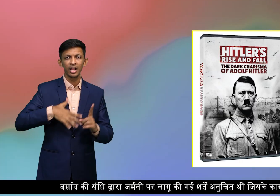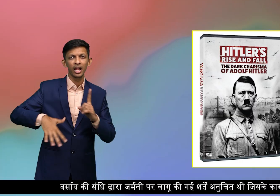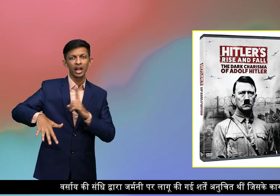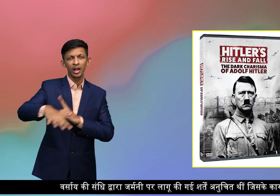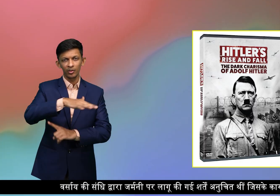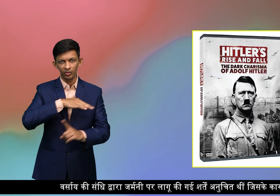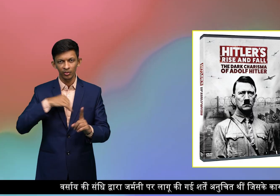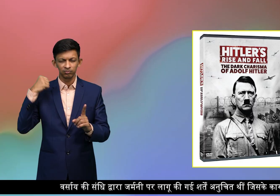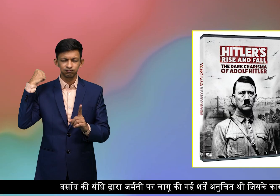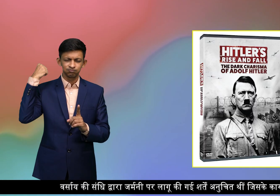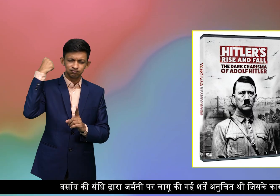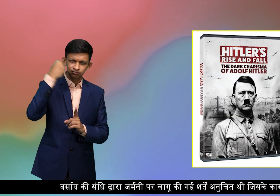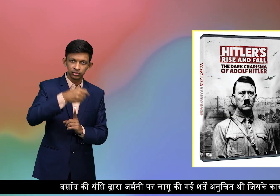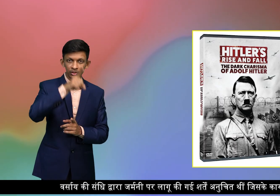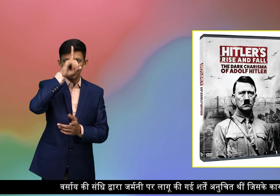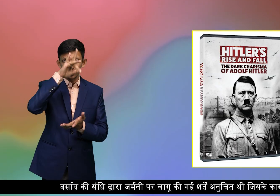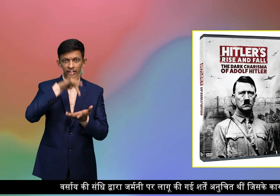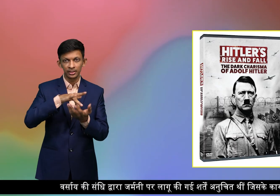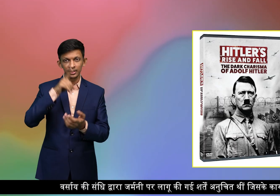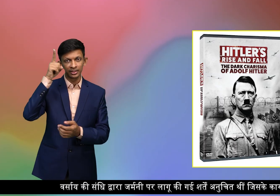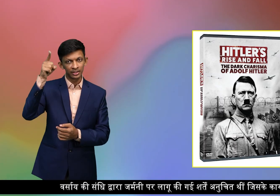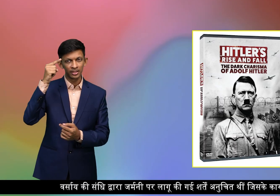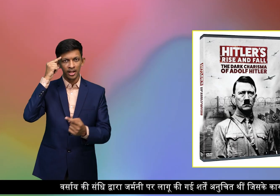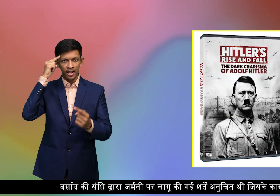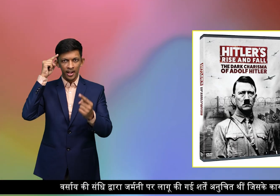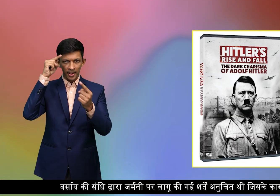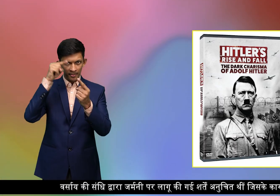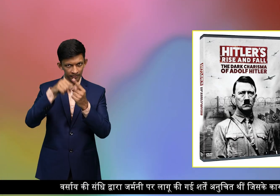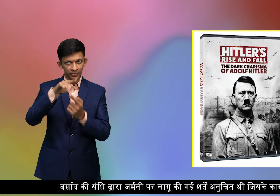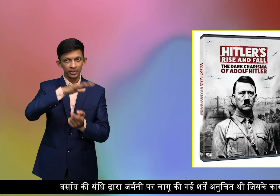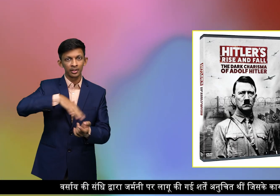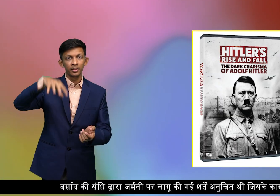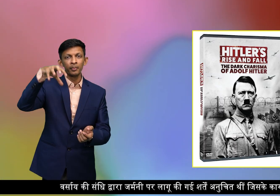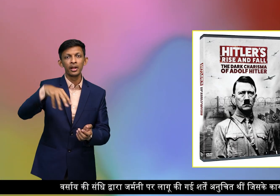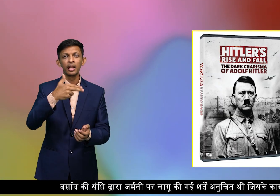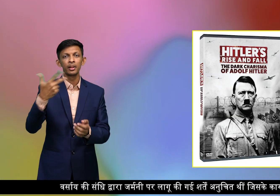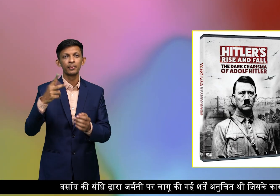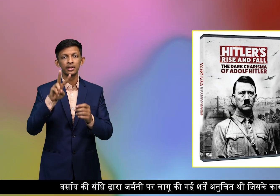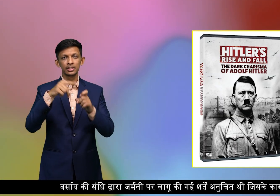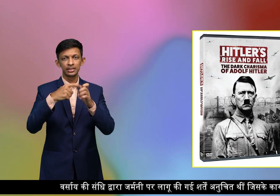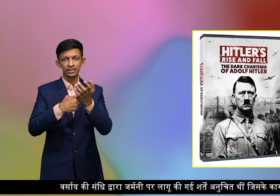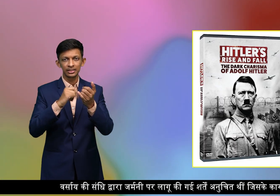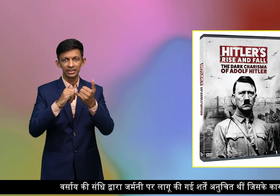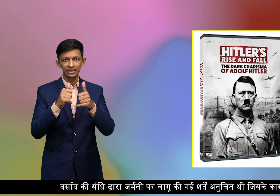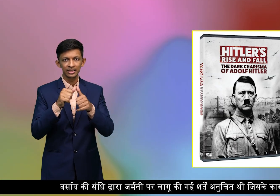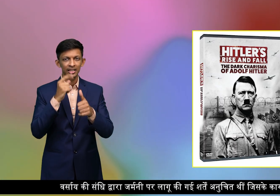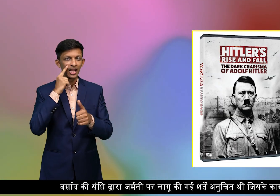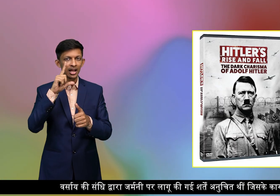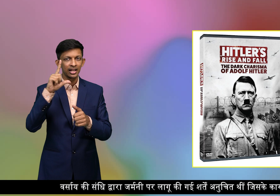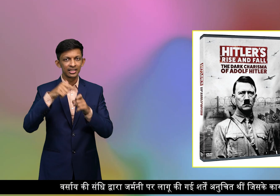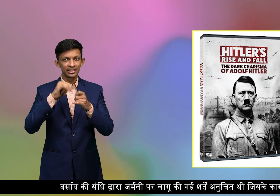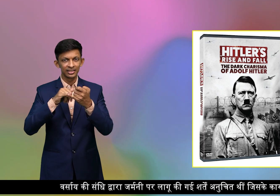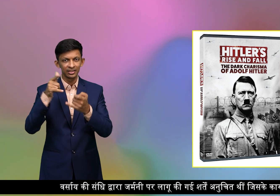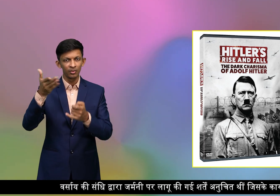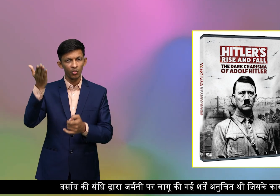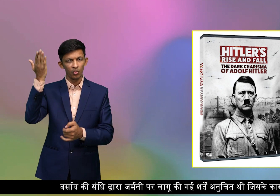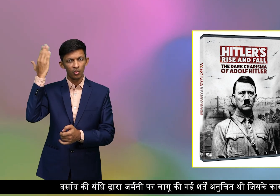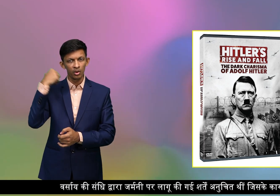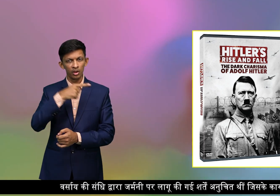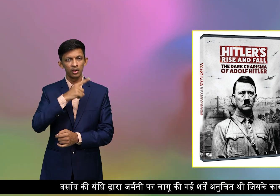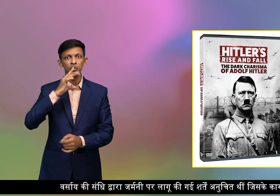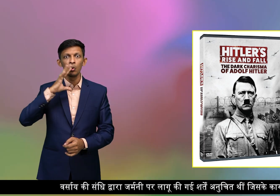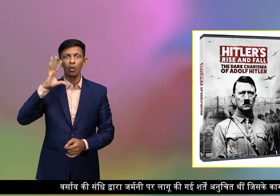The conditions forced on Germany by the Treaty of Versailles were unfair,